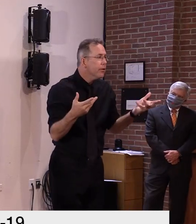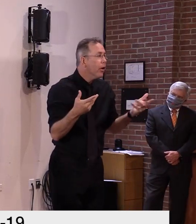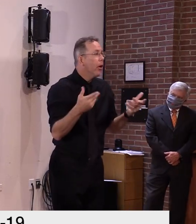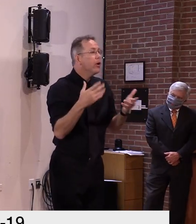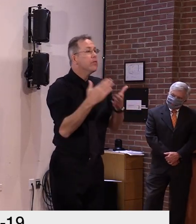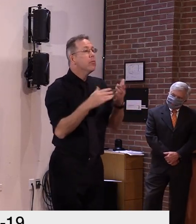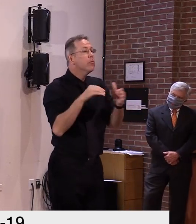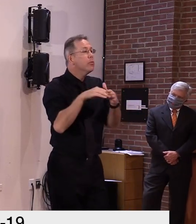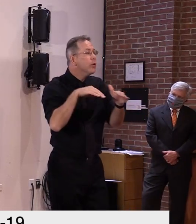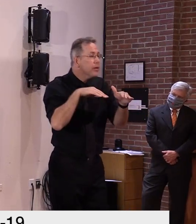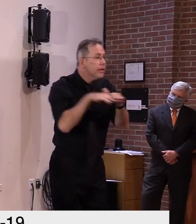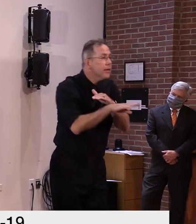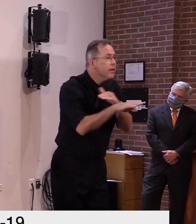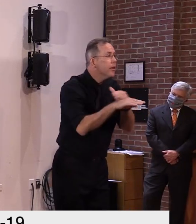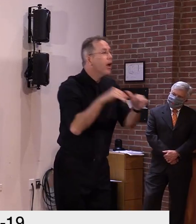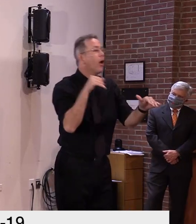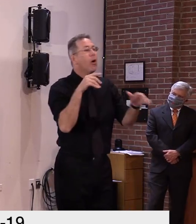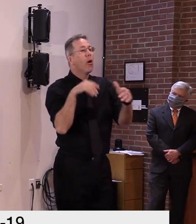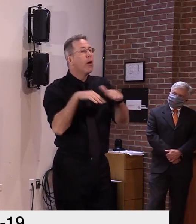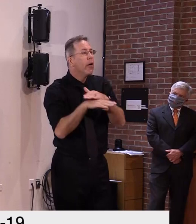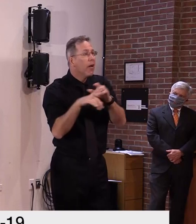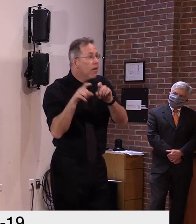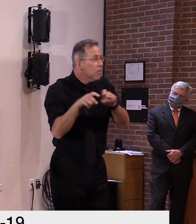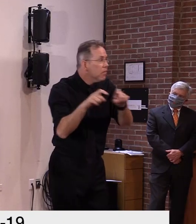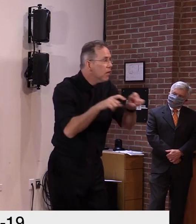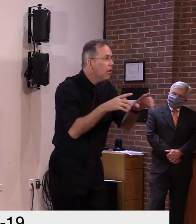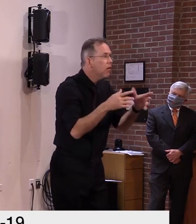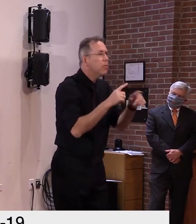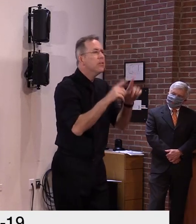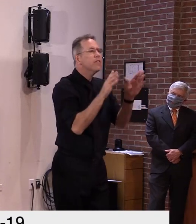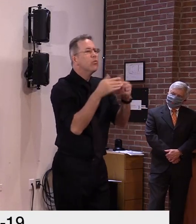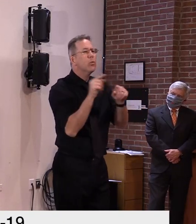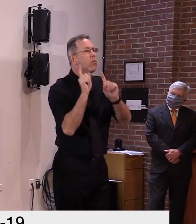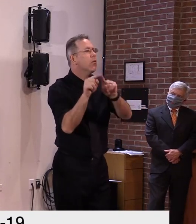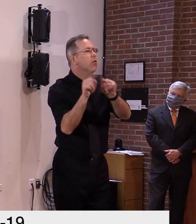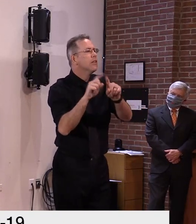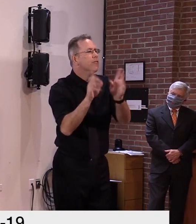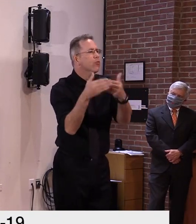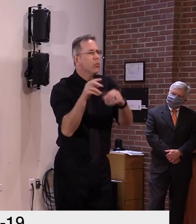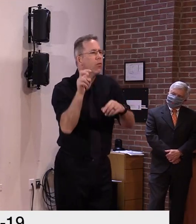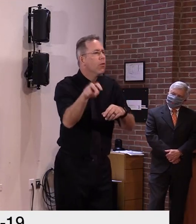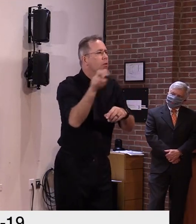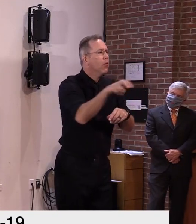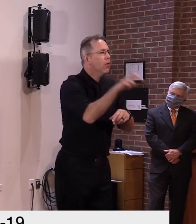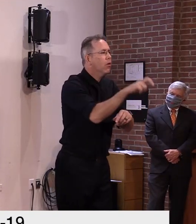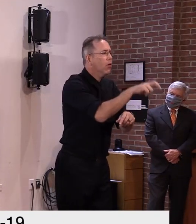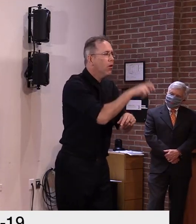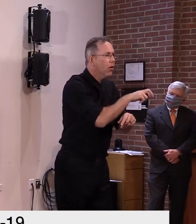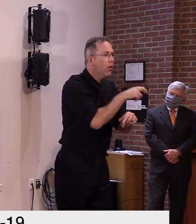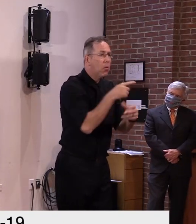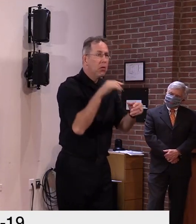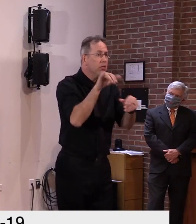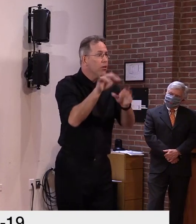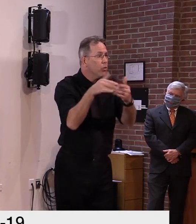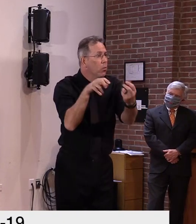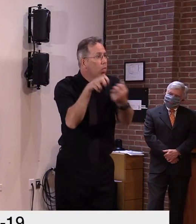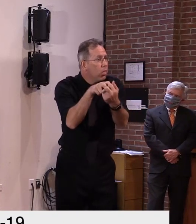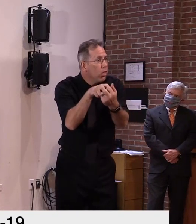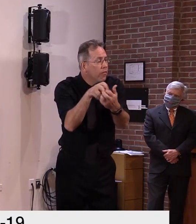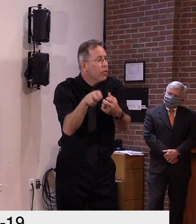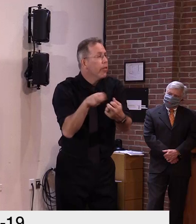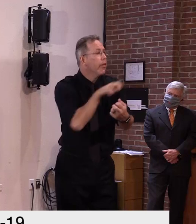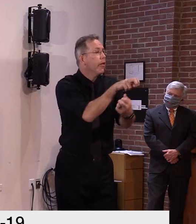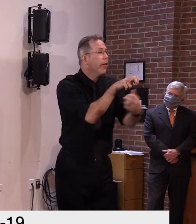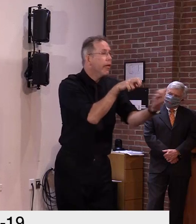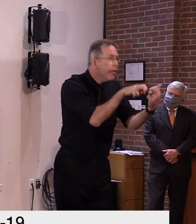a different room, and that may not be. Every instance is an individual instance, so we have to really look